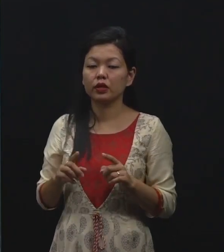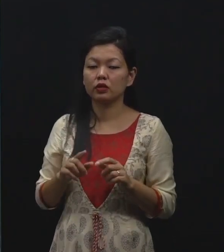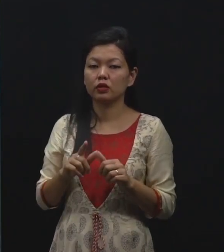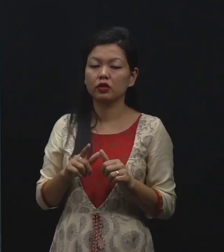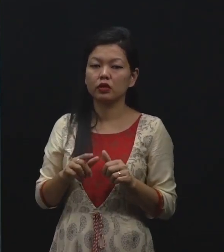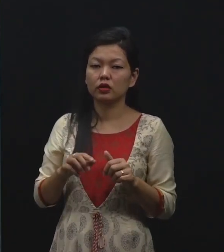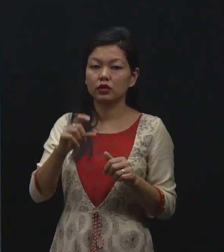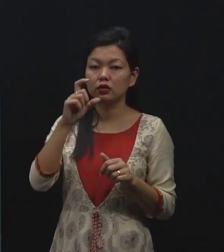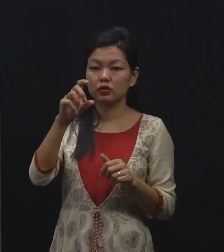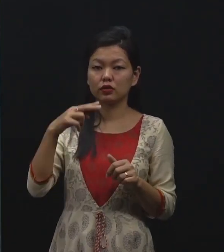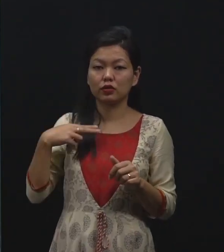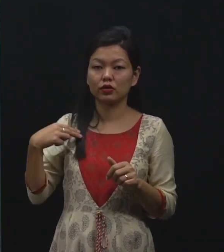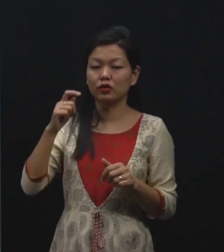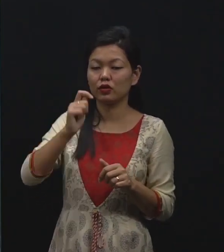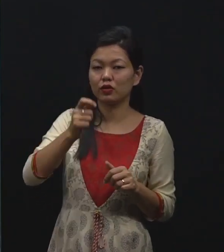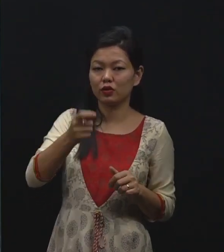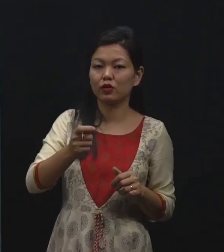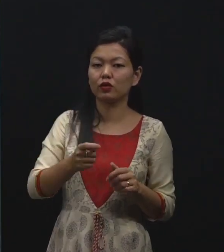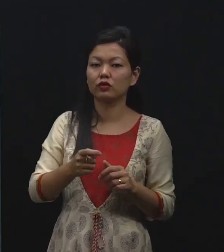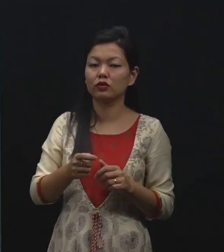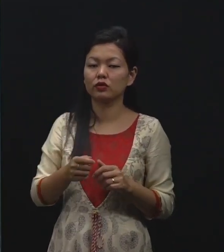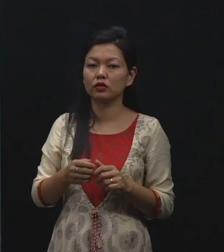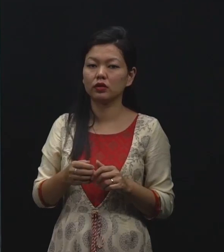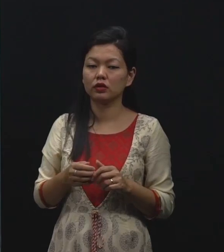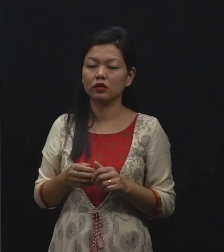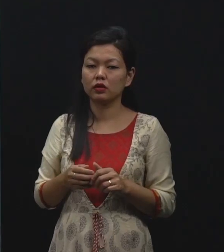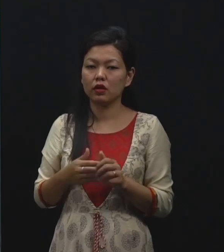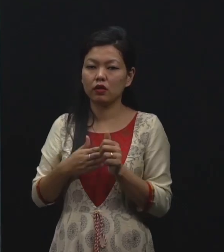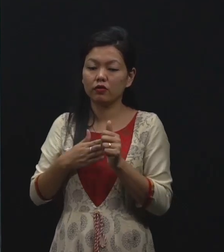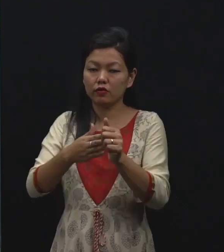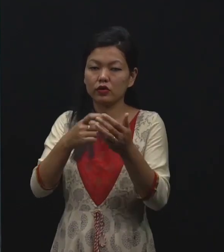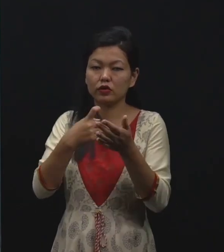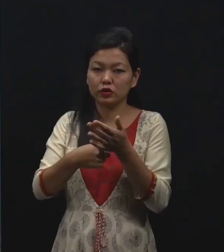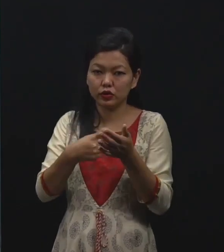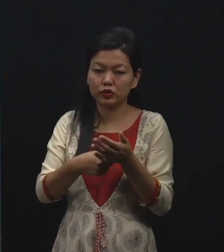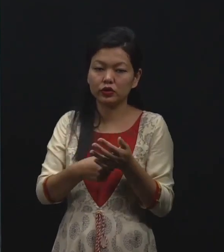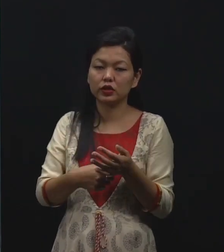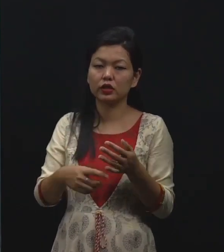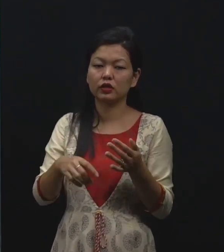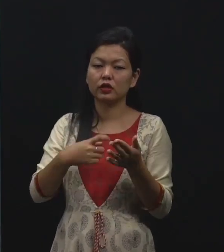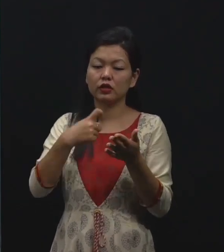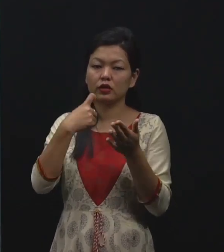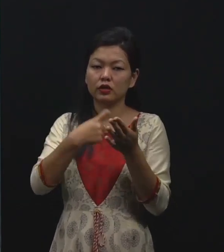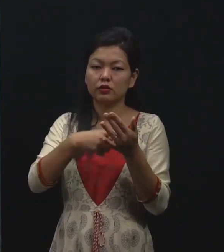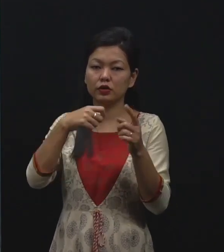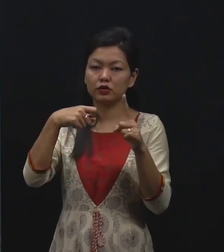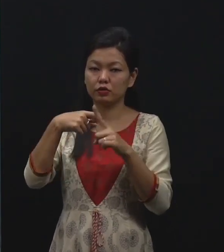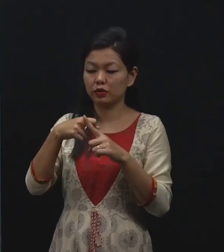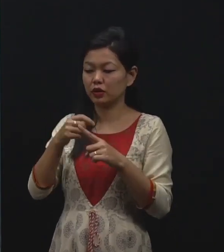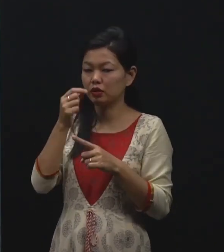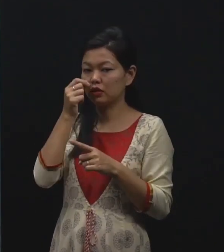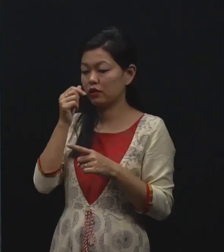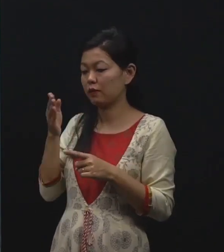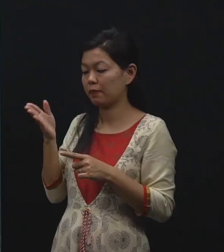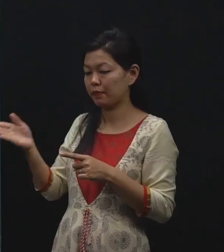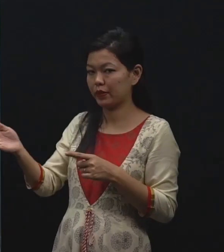the court who came forward to help Ramesh Kumar. All right, now based on the example of Ramesh Kumar